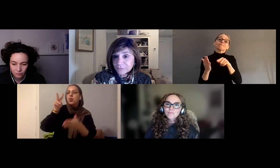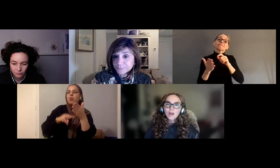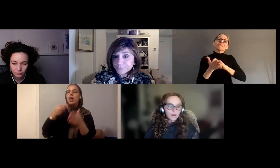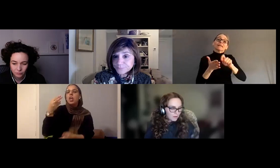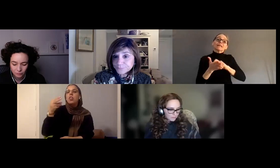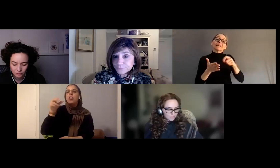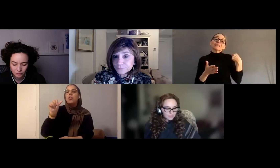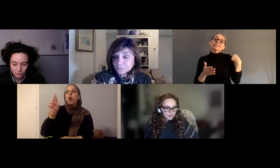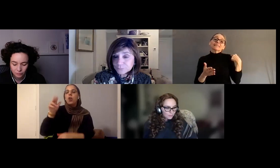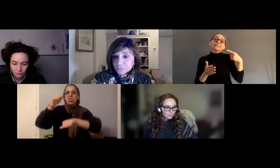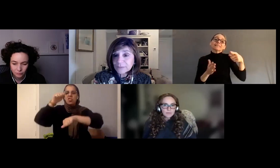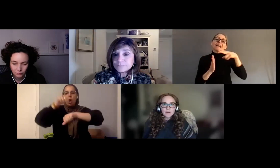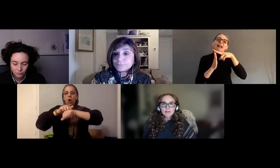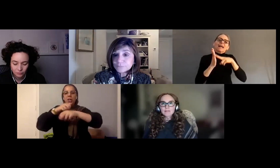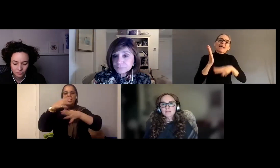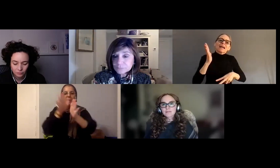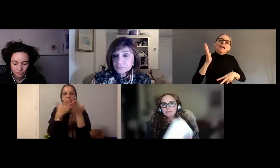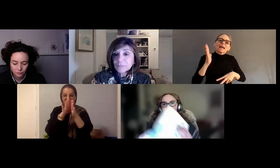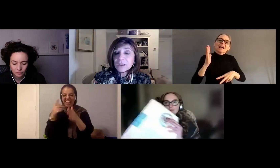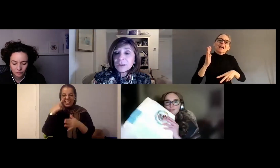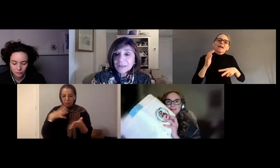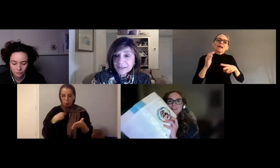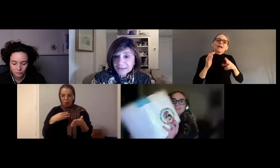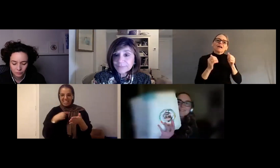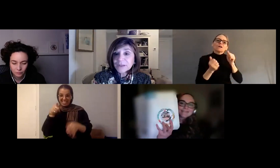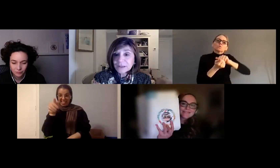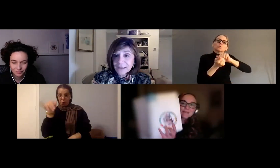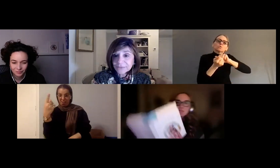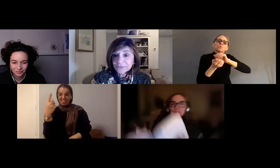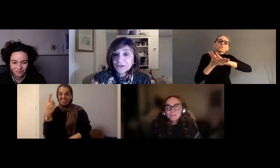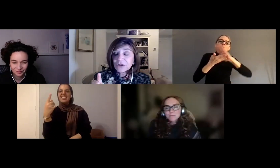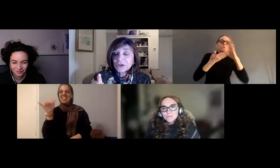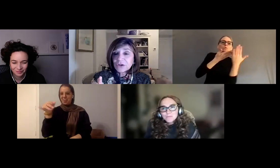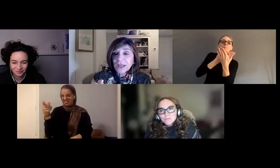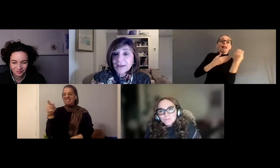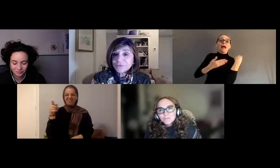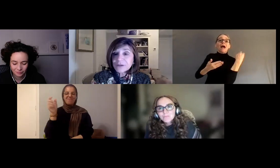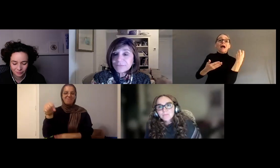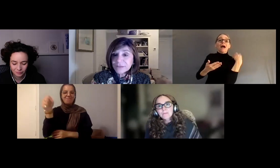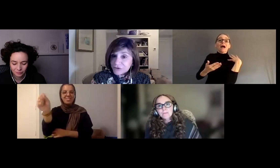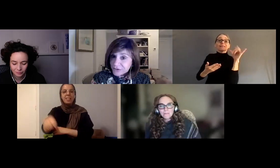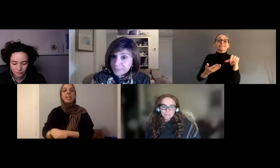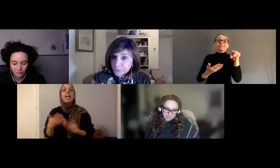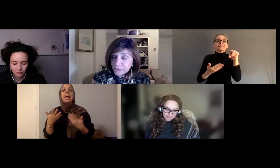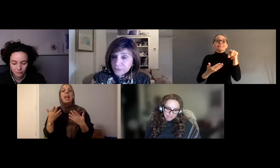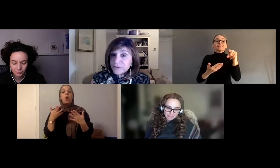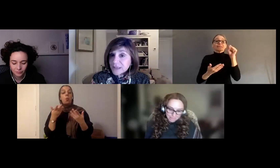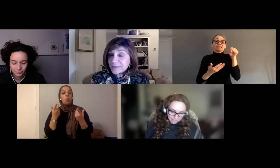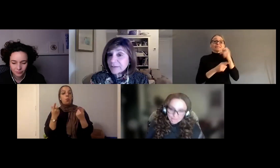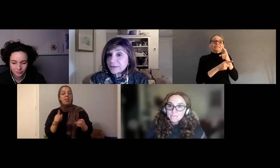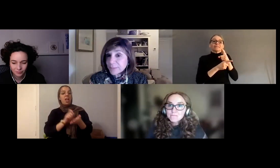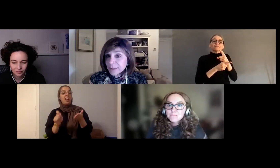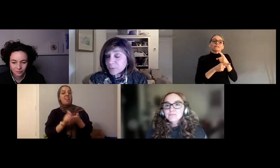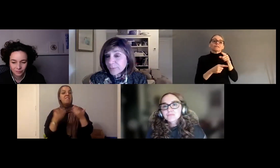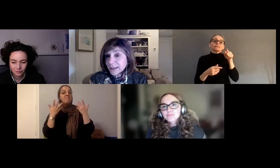white cover. Yeah, I read this one. Yes, yeah. Yes. Mm-hmm. After I finished that book, the book is